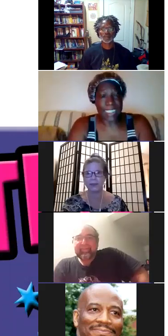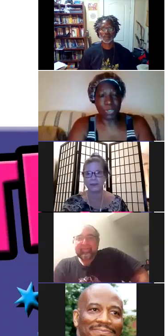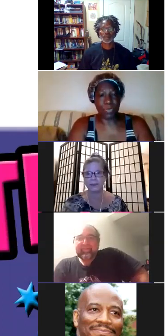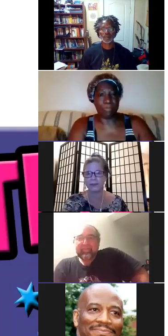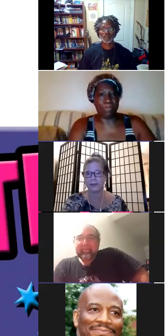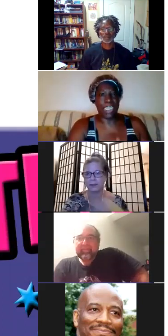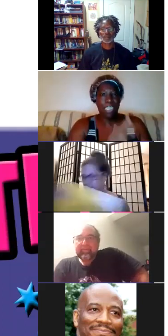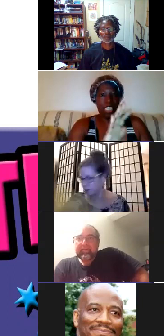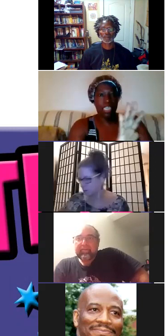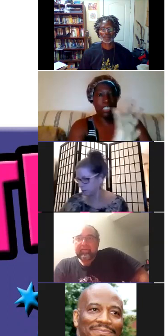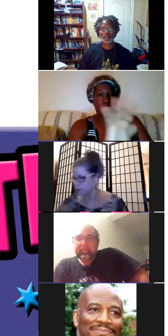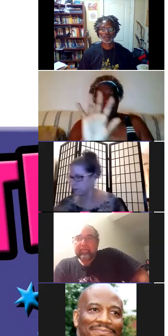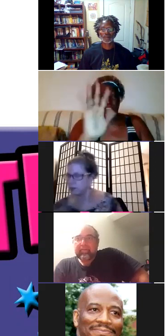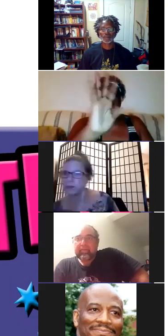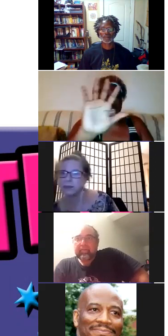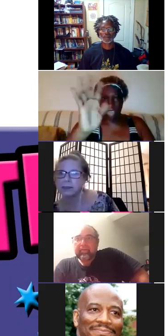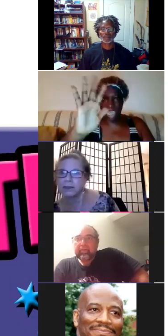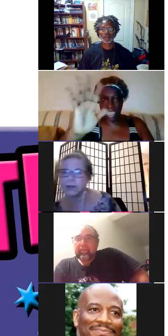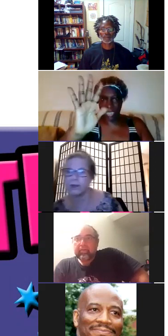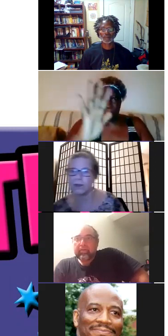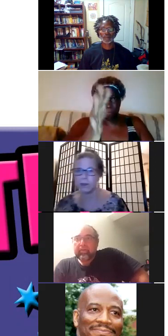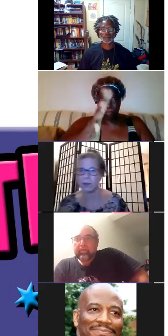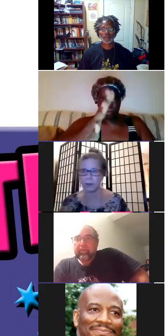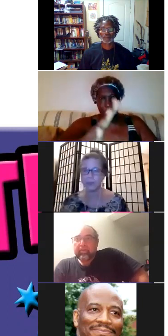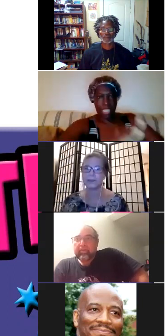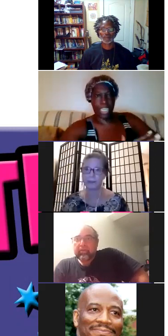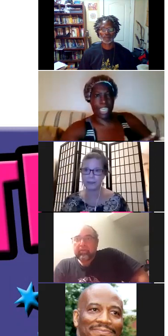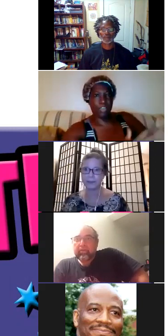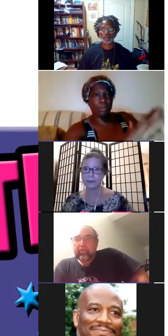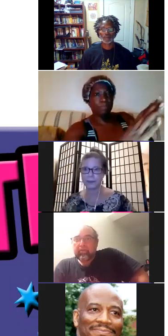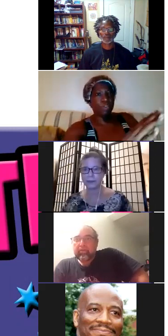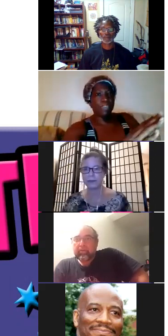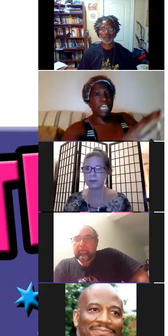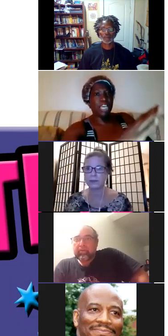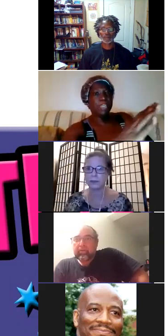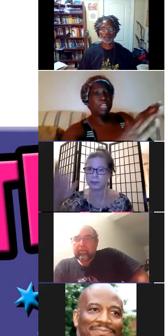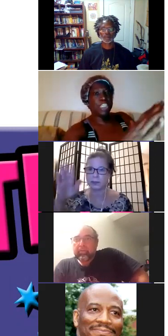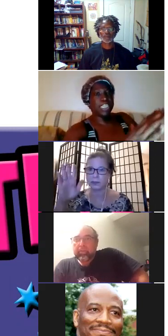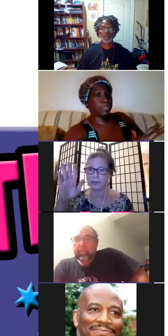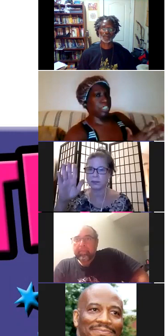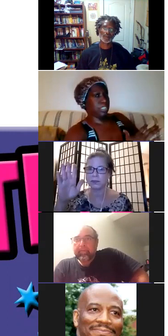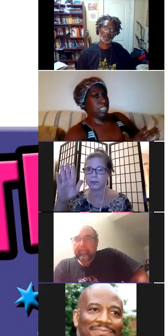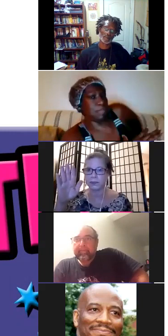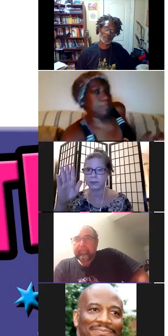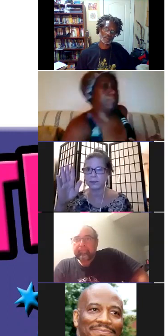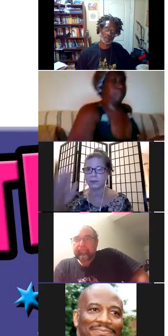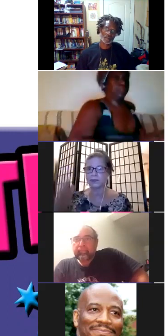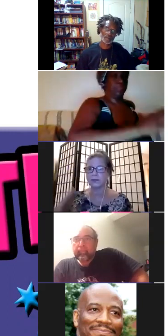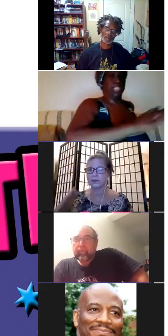Polite would be you take your 5 hand and you're moving up your chest with your